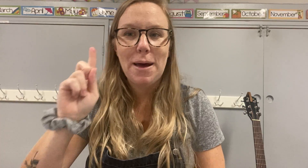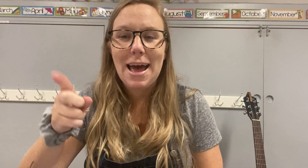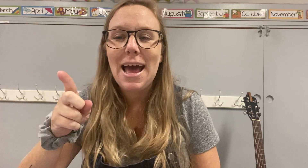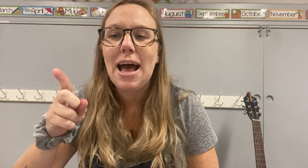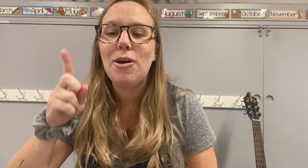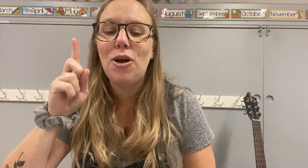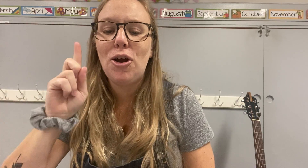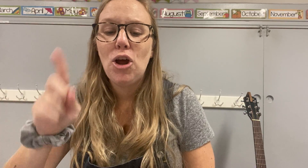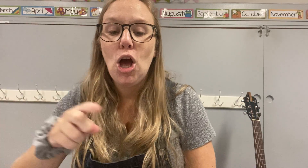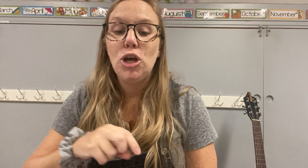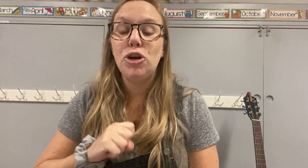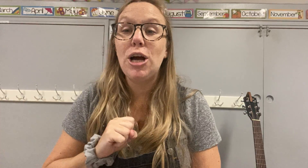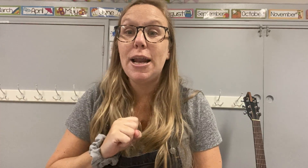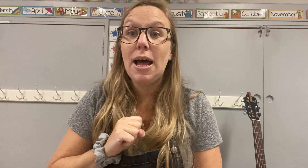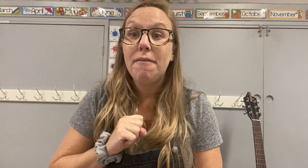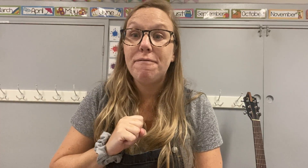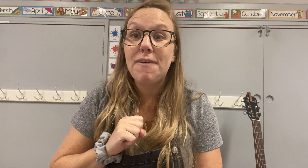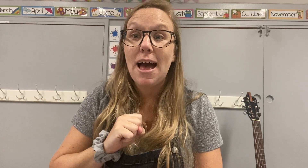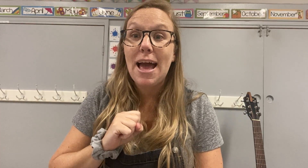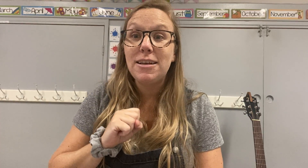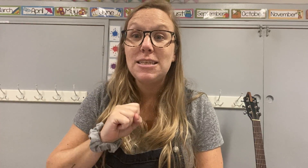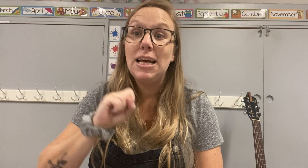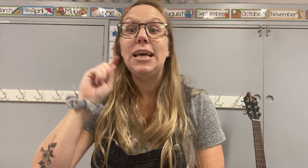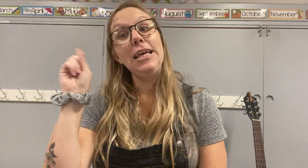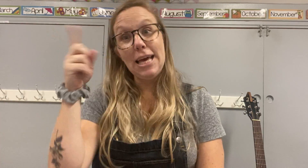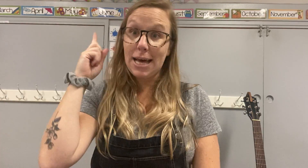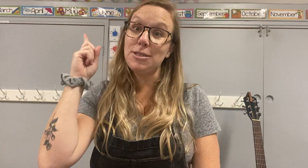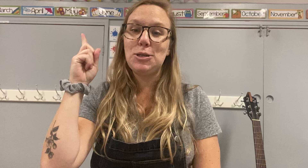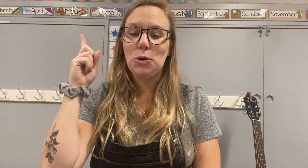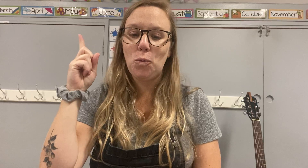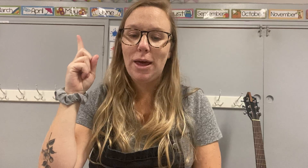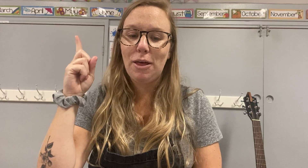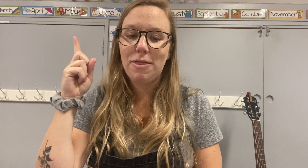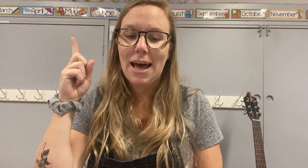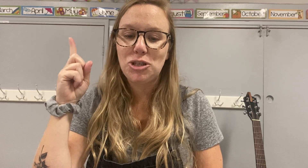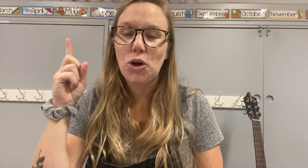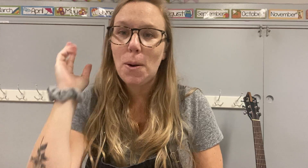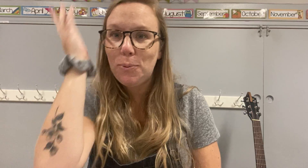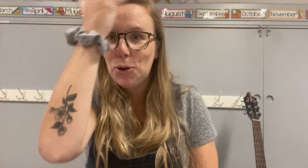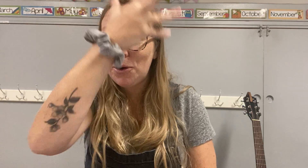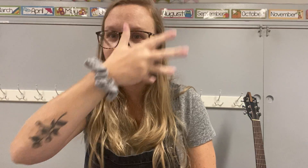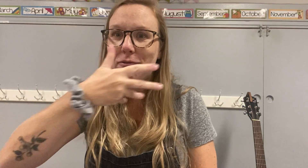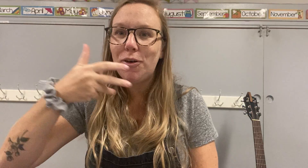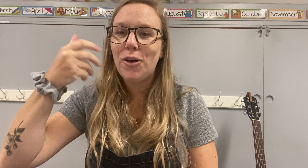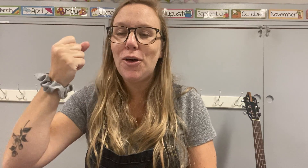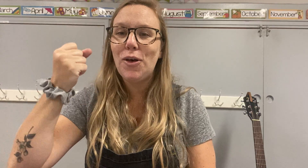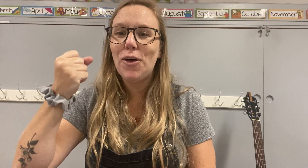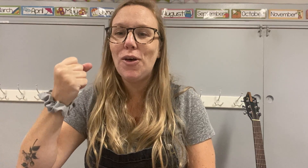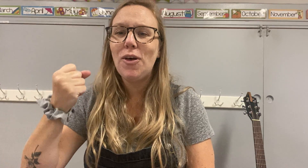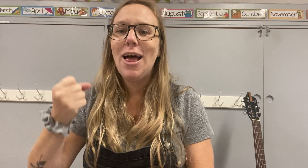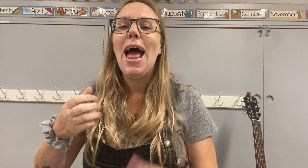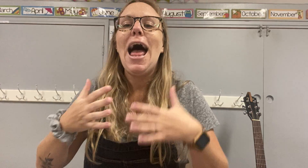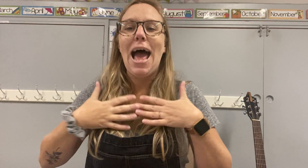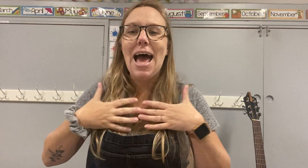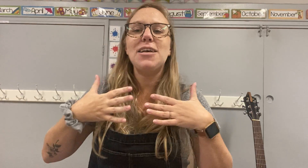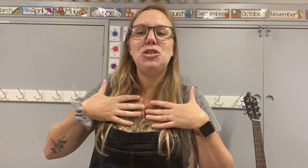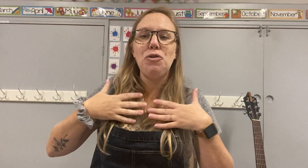better. You're gonna find, yes you will, that you're beautiful. As you